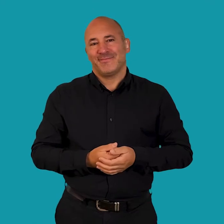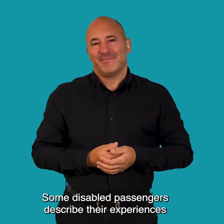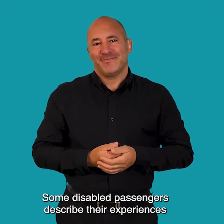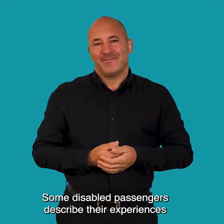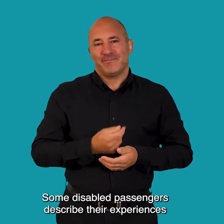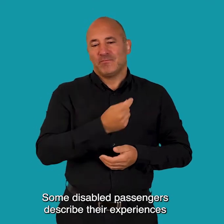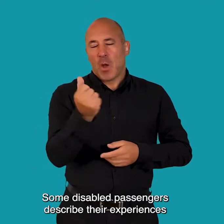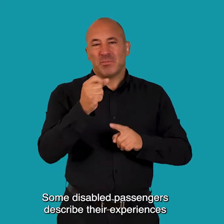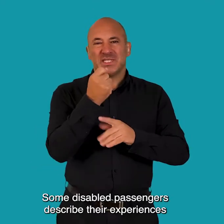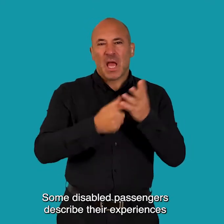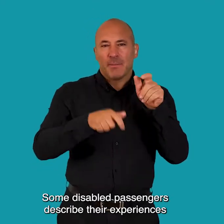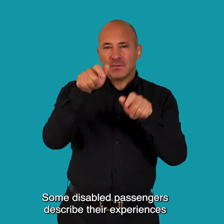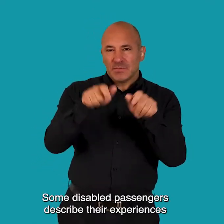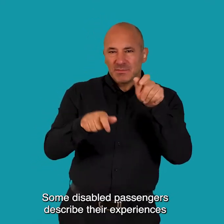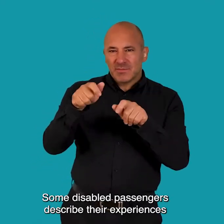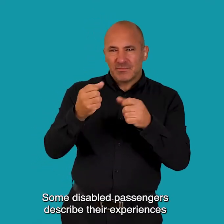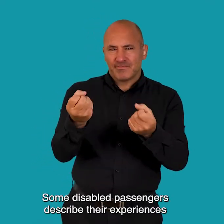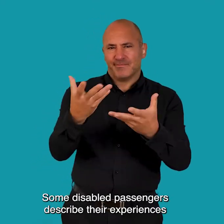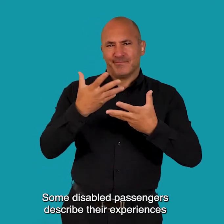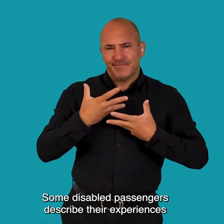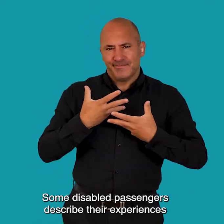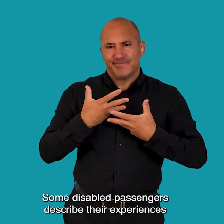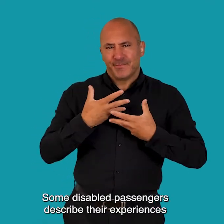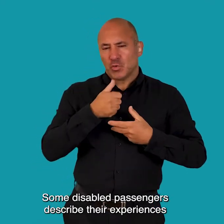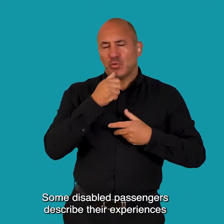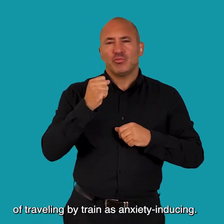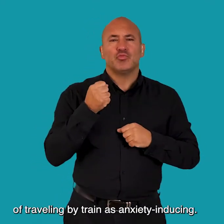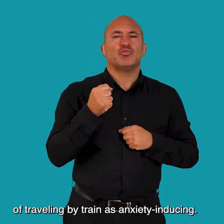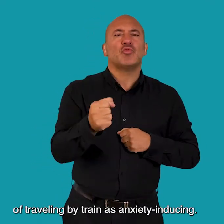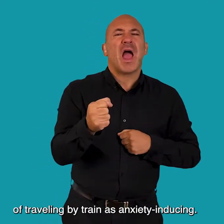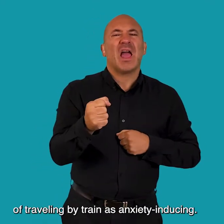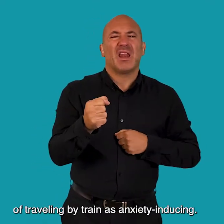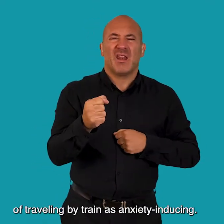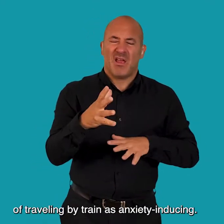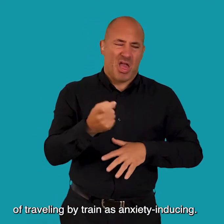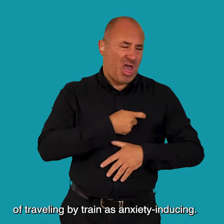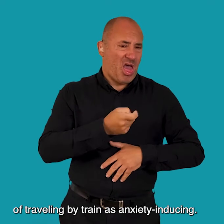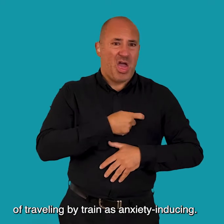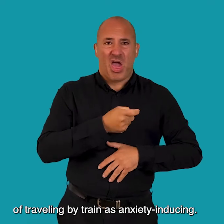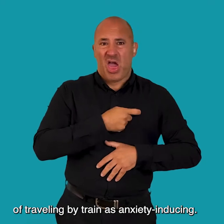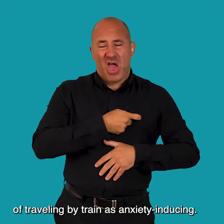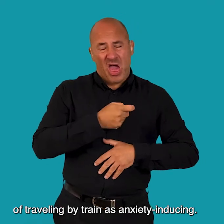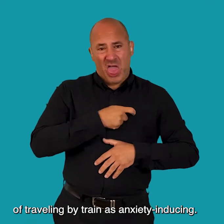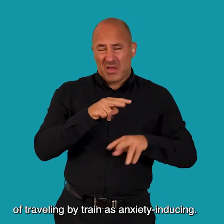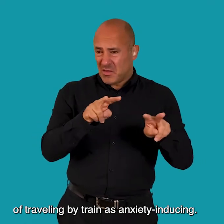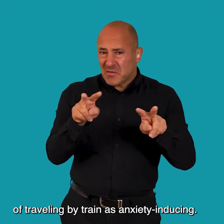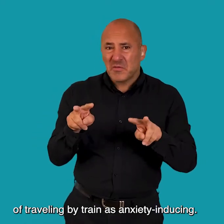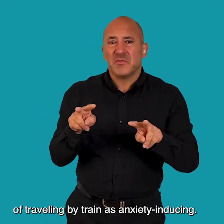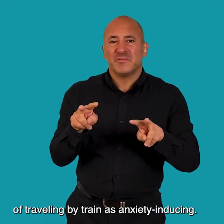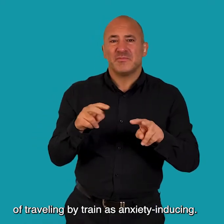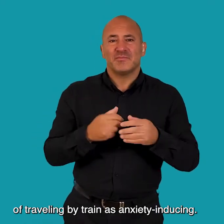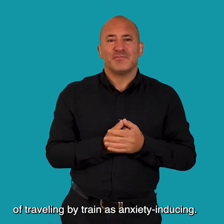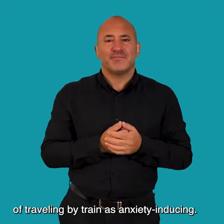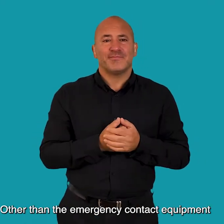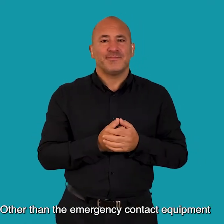Some disabled passengers describe their experiences of travelling by train as anxiety-inducing. Other than